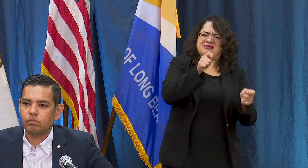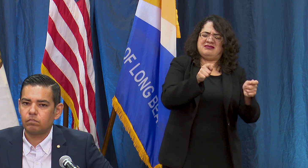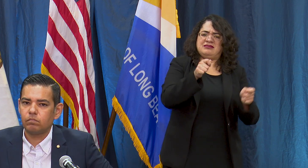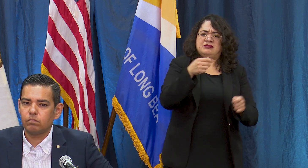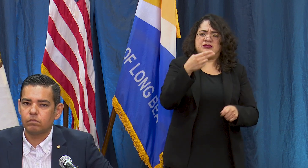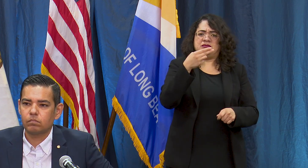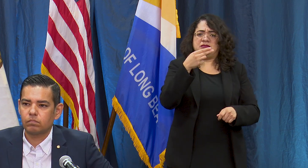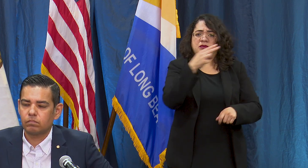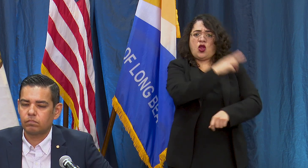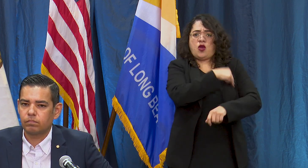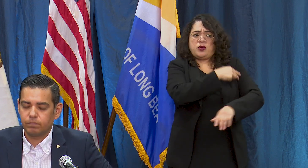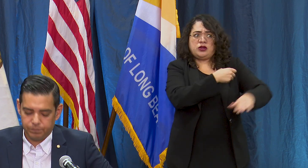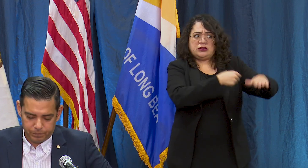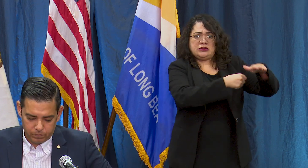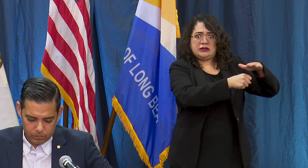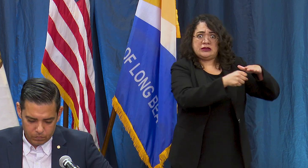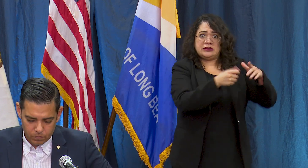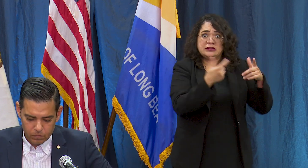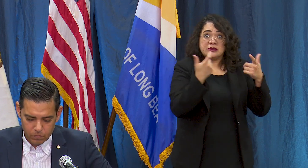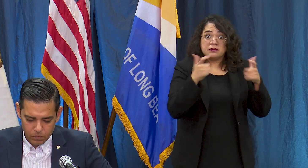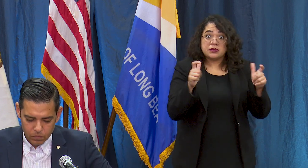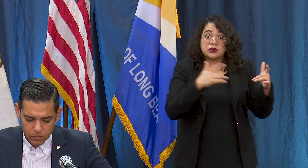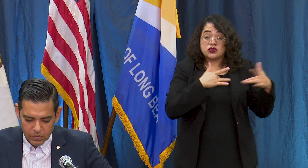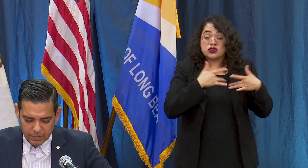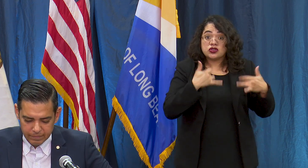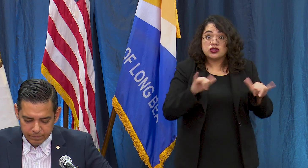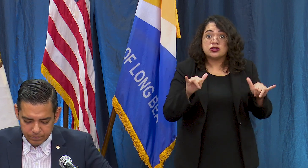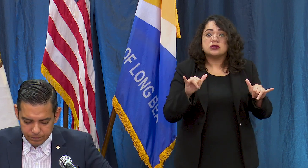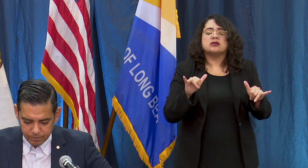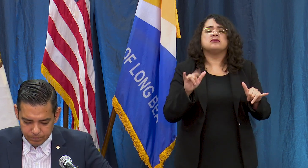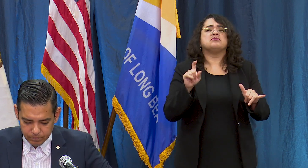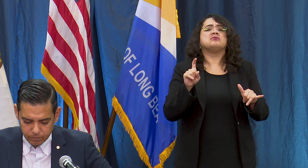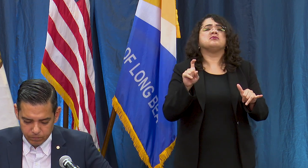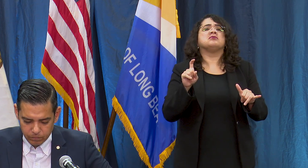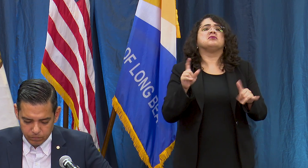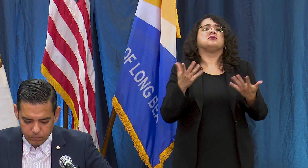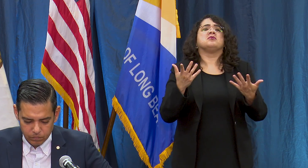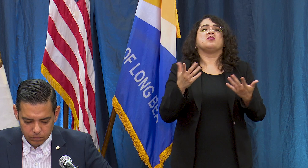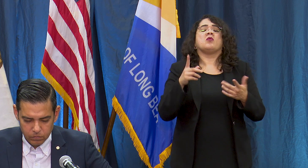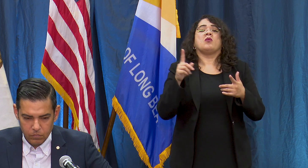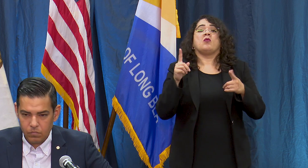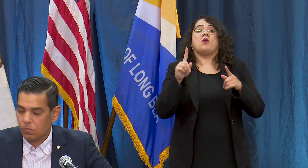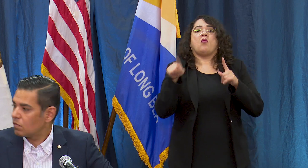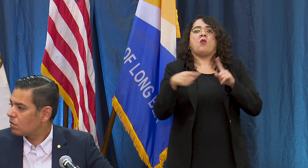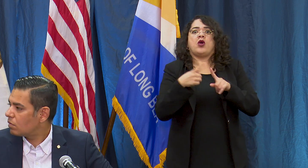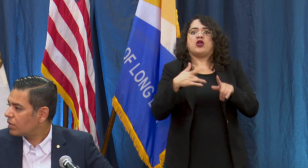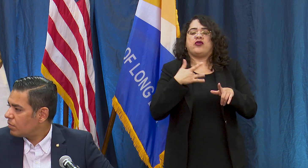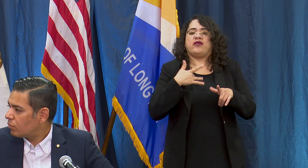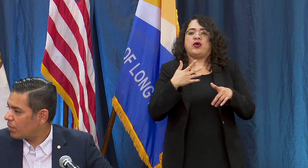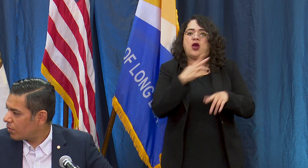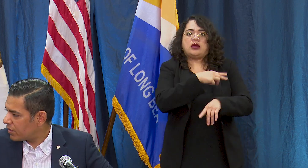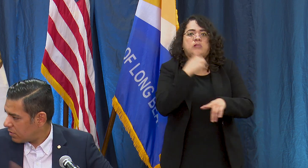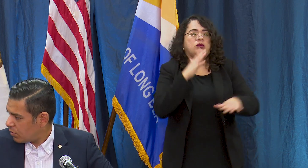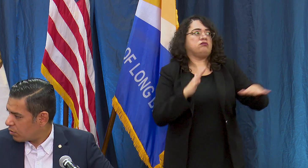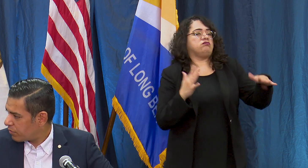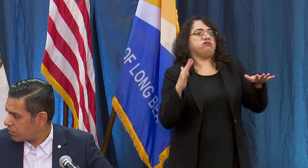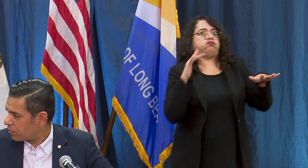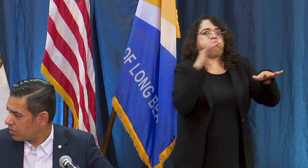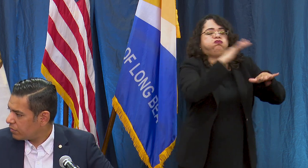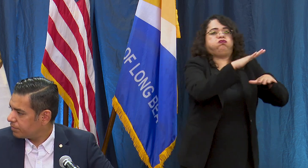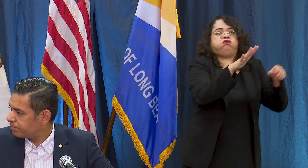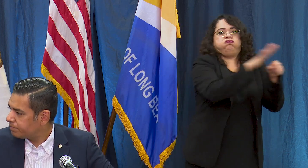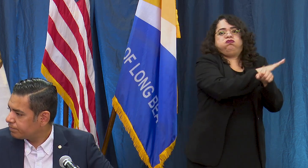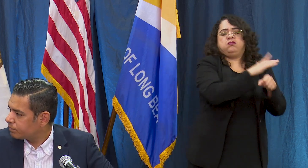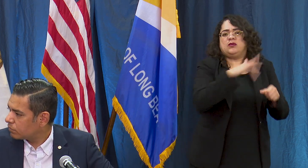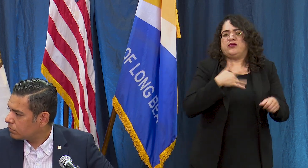still a big concern for you as we open up, and at what point will the hospitals be overwhelmed? Well, we can want to both answer that. You want to go first?